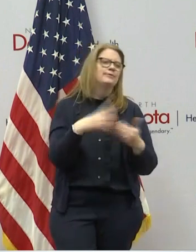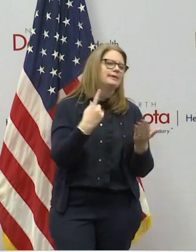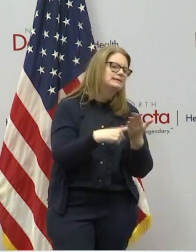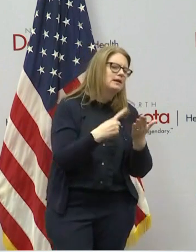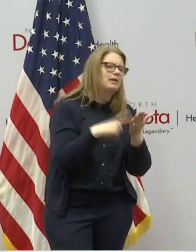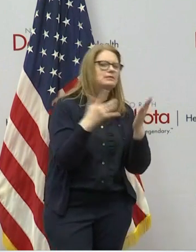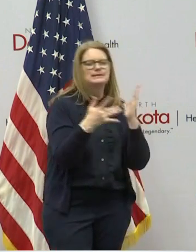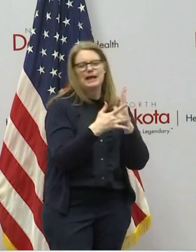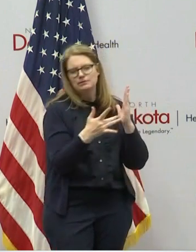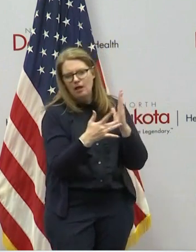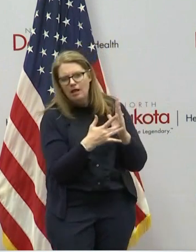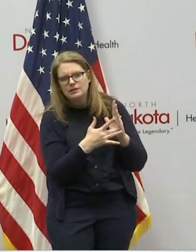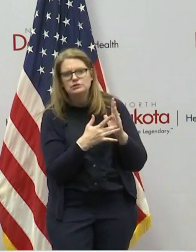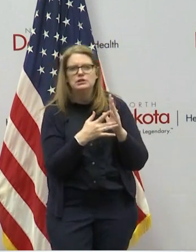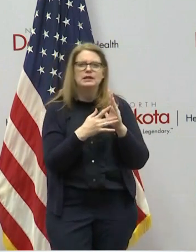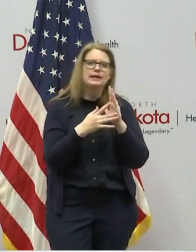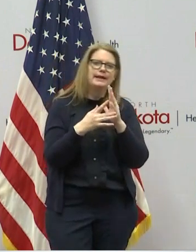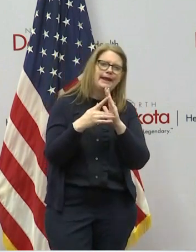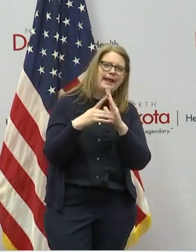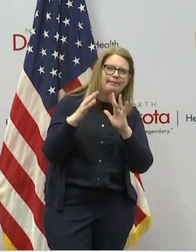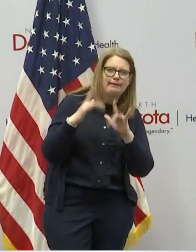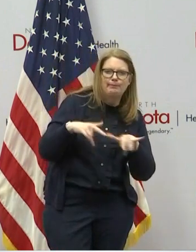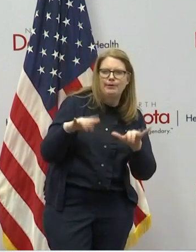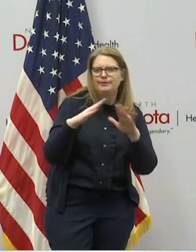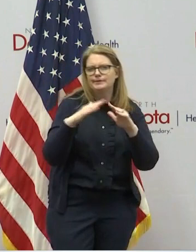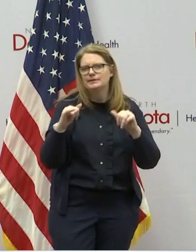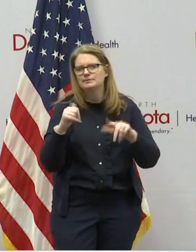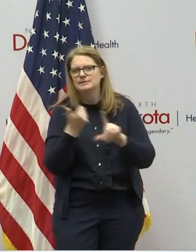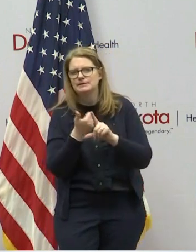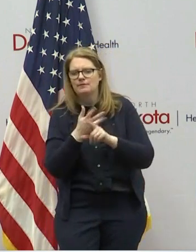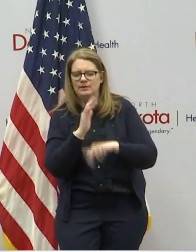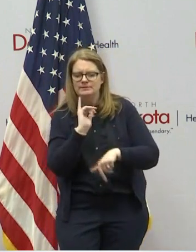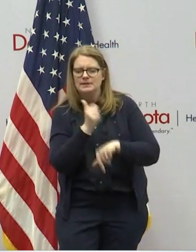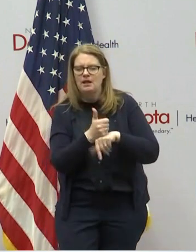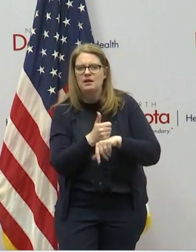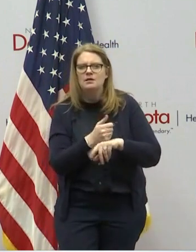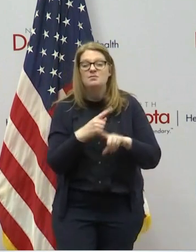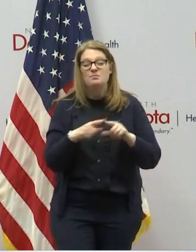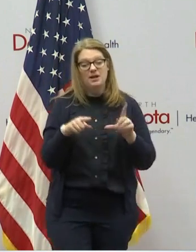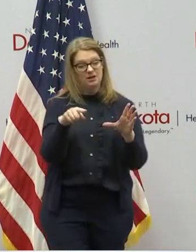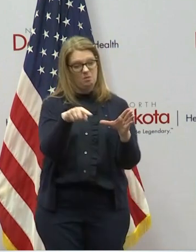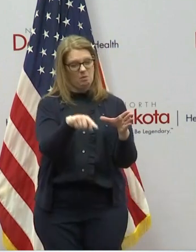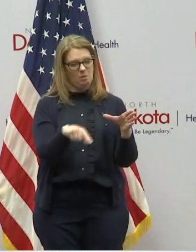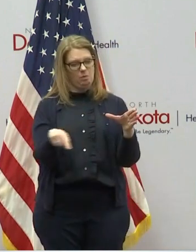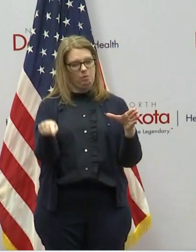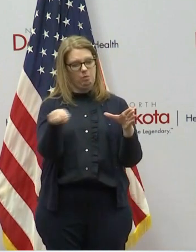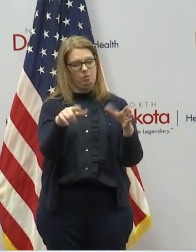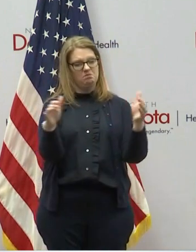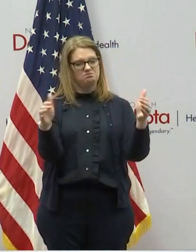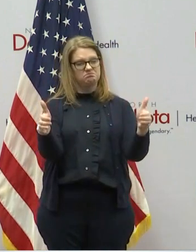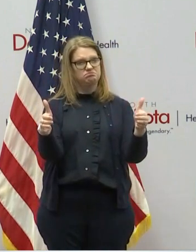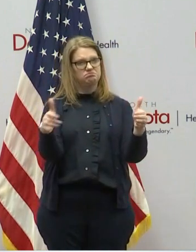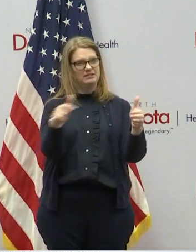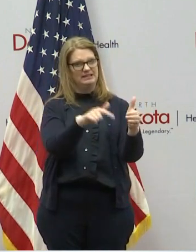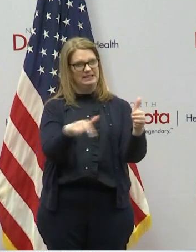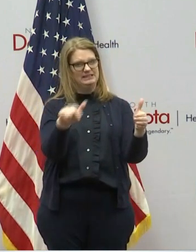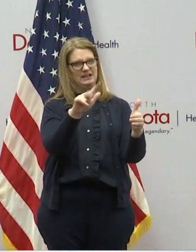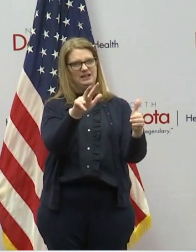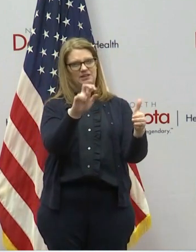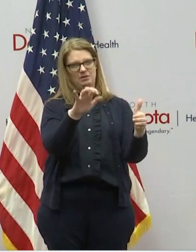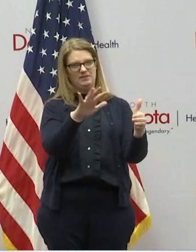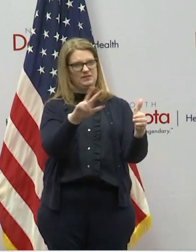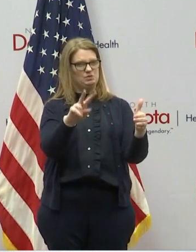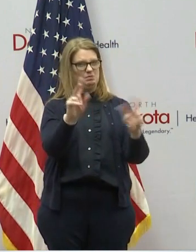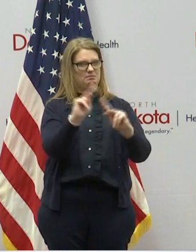and the infrastructure that we've stood up to support these contact tracers, but they are the unsung heroes, these 300 and